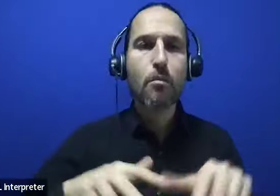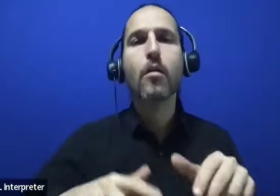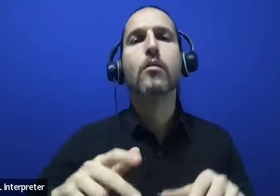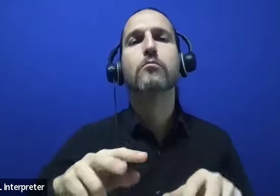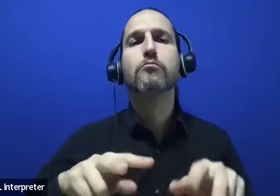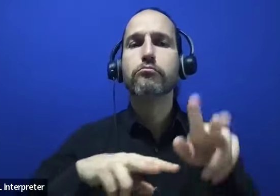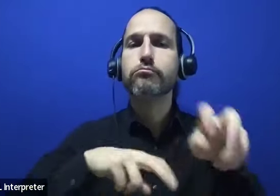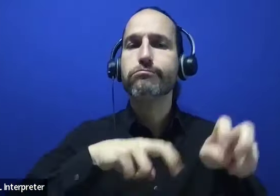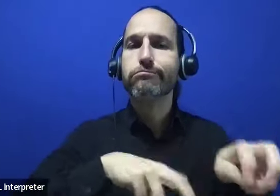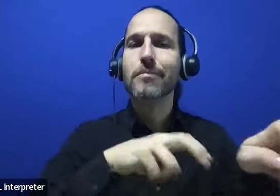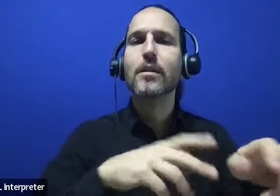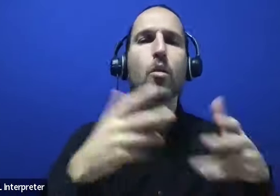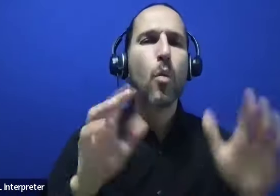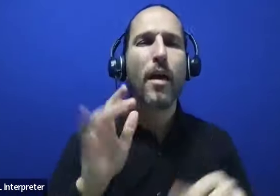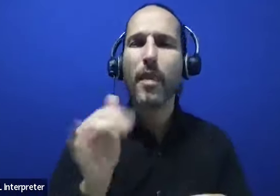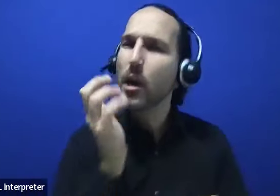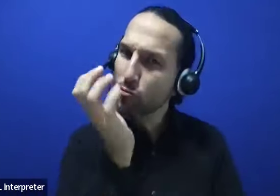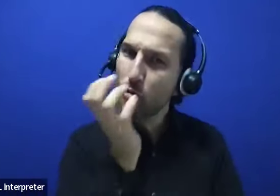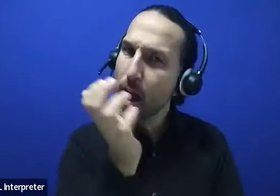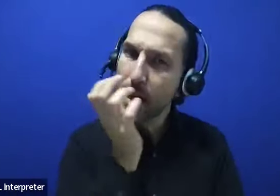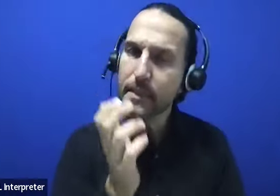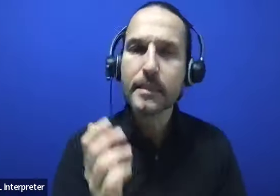the grass is a very weird kind of